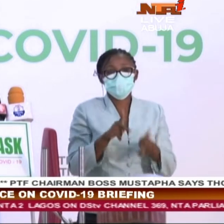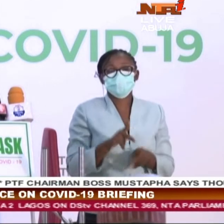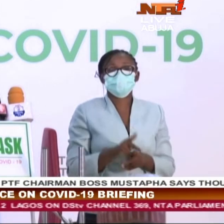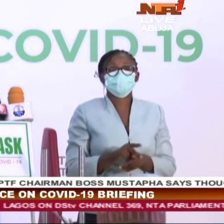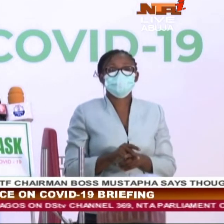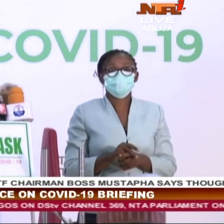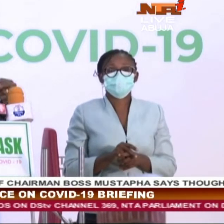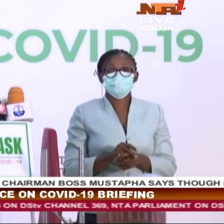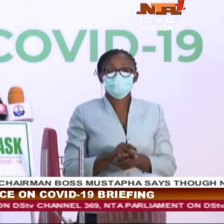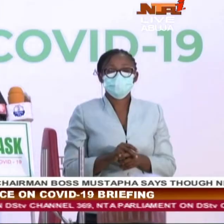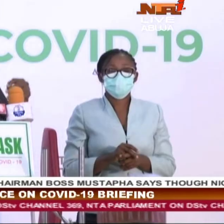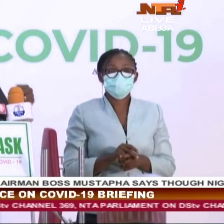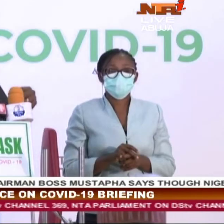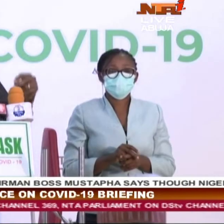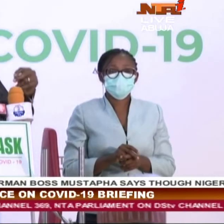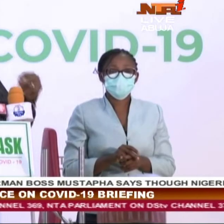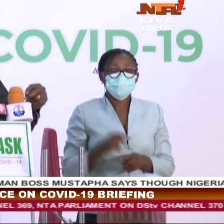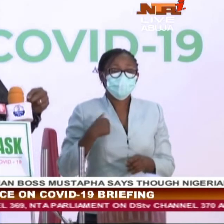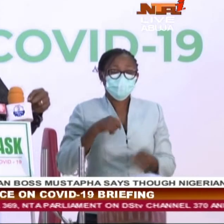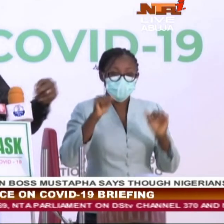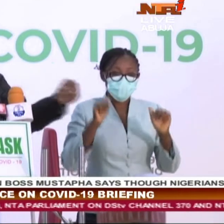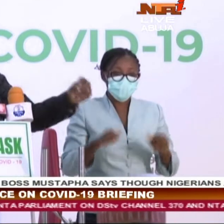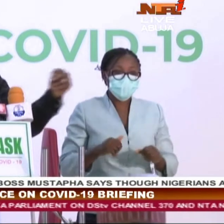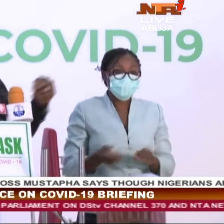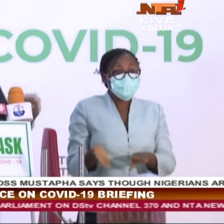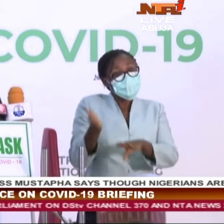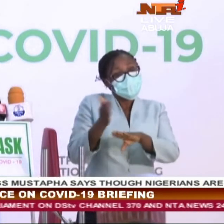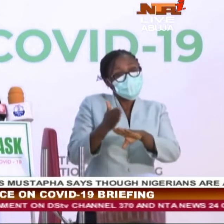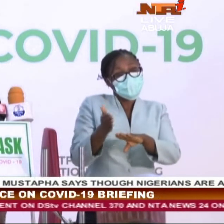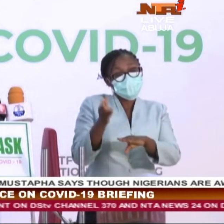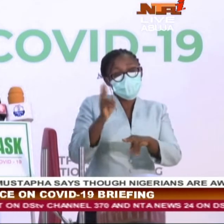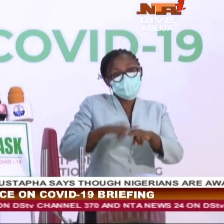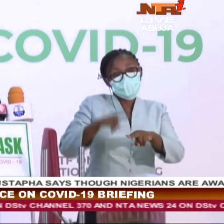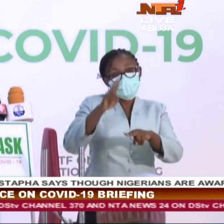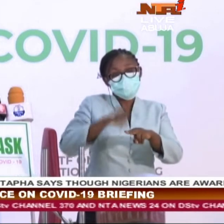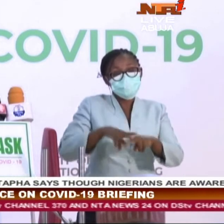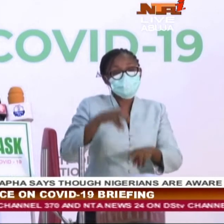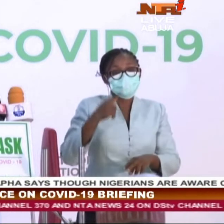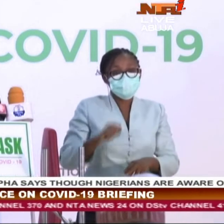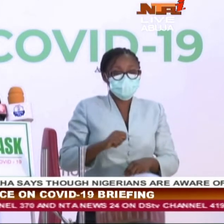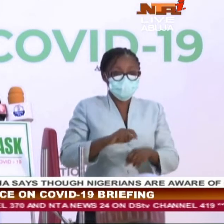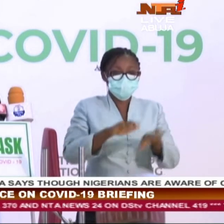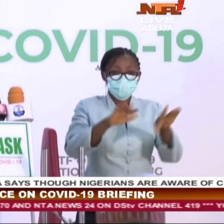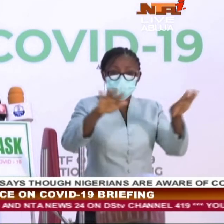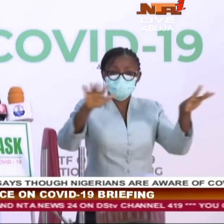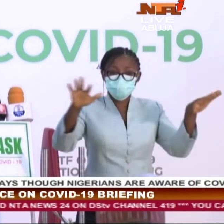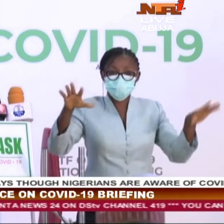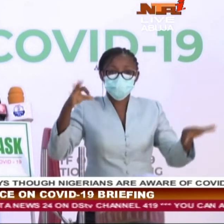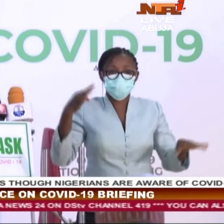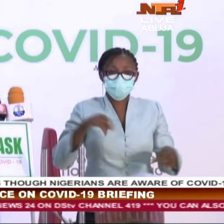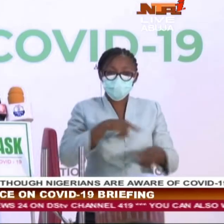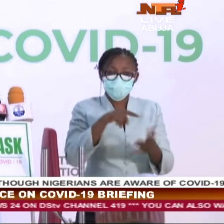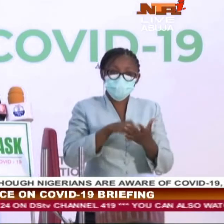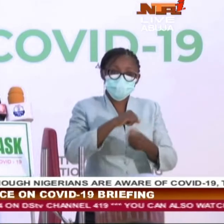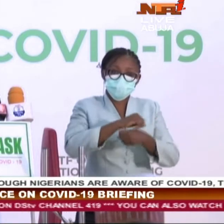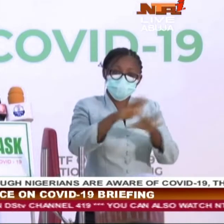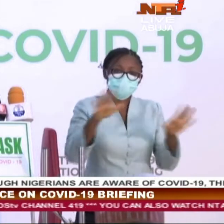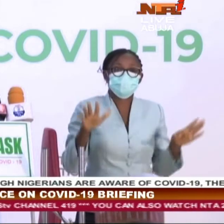the ferocious nature of the transmission in the communities. as to